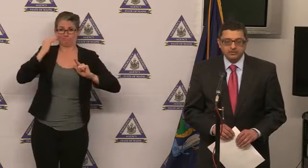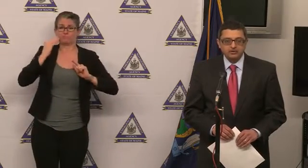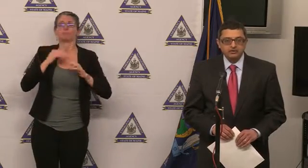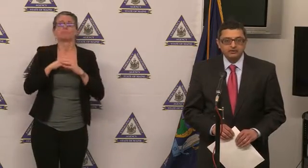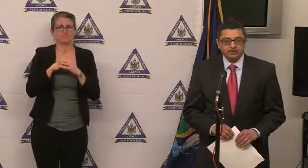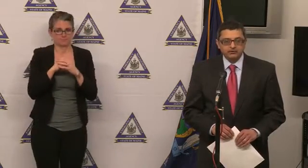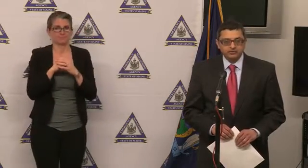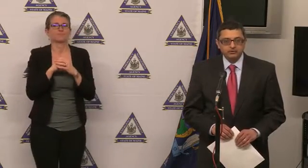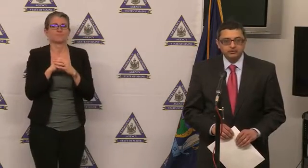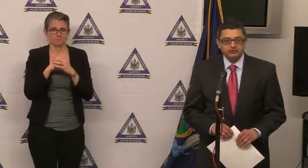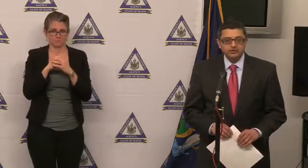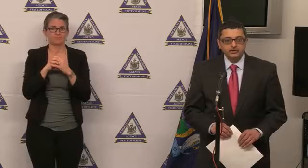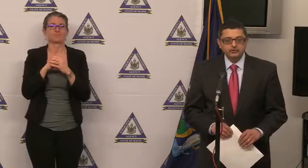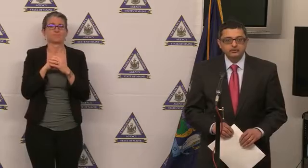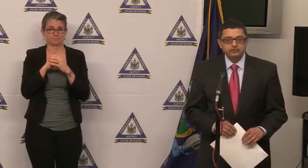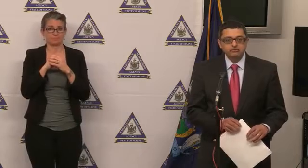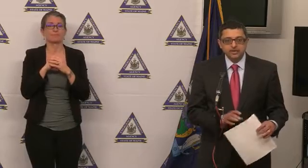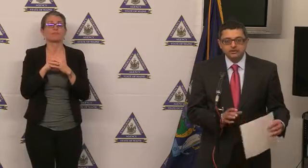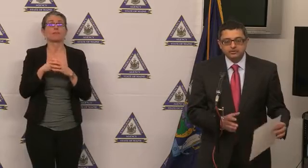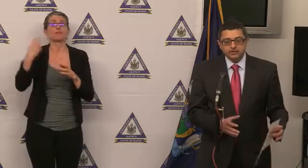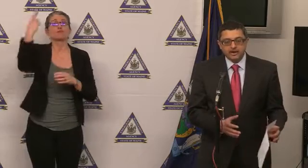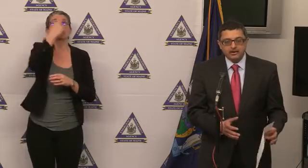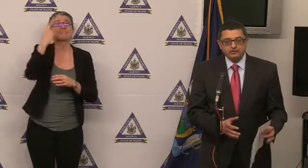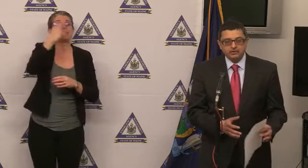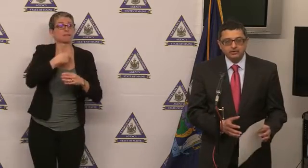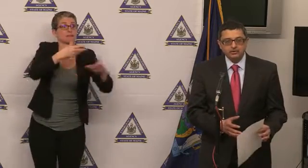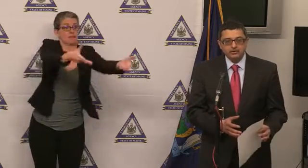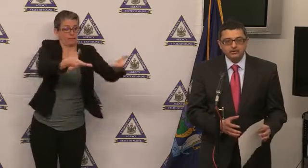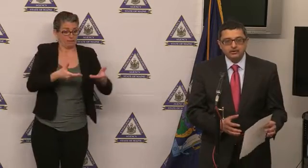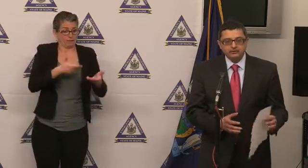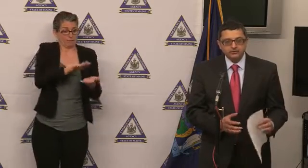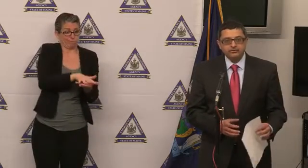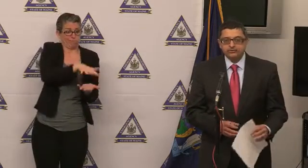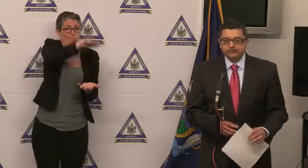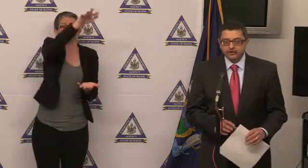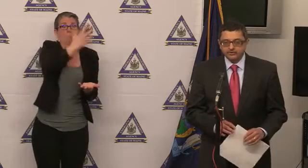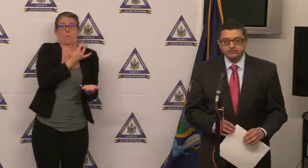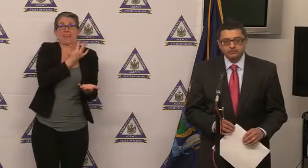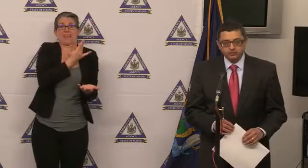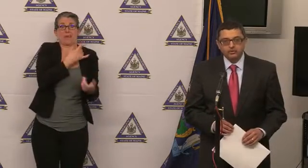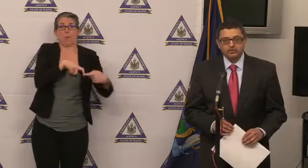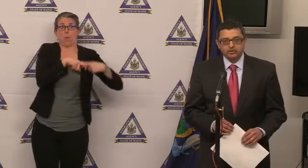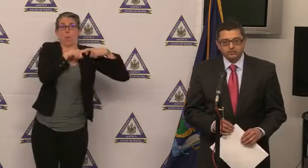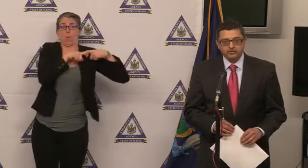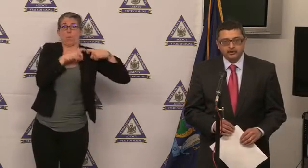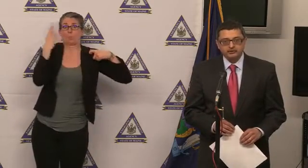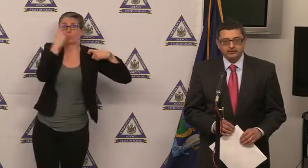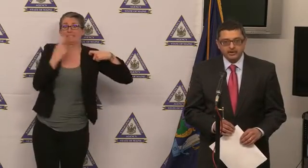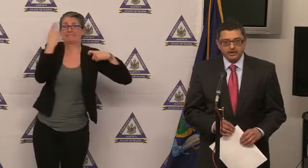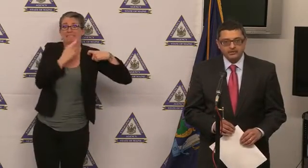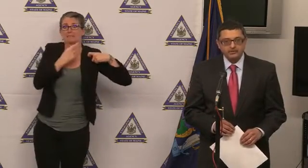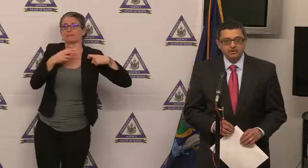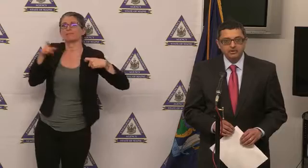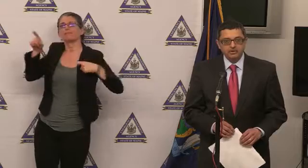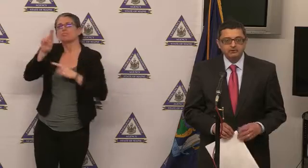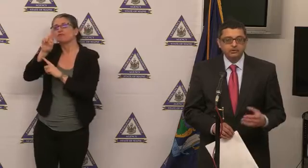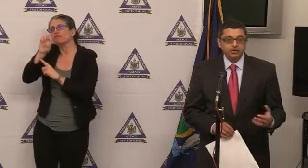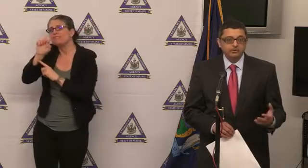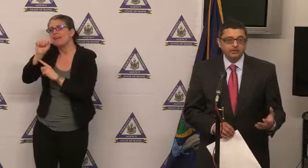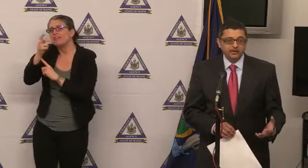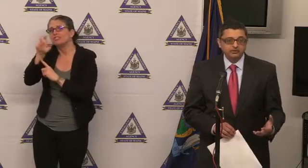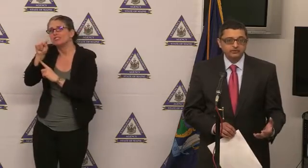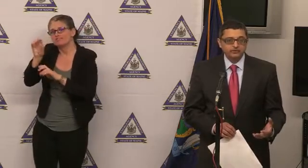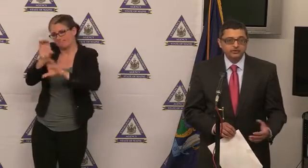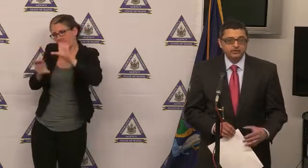the chemicals that is used to make the reaction that is used to test for COVID-19 happen, a